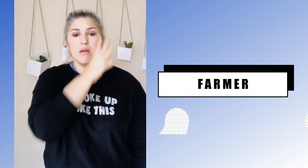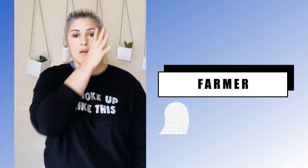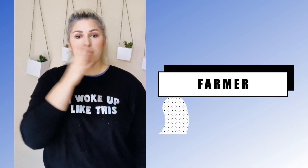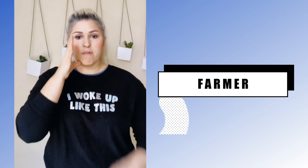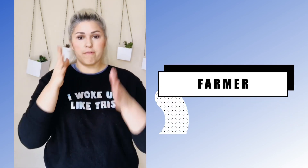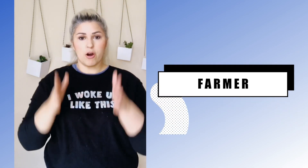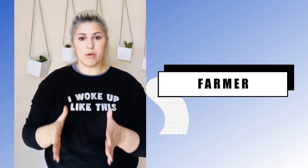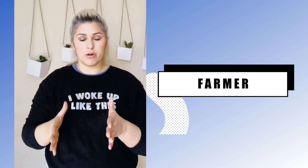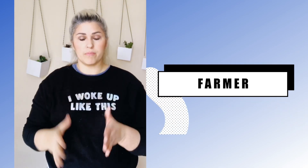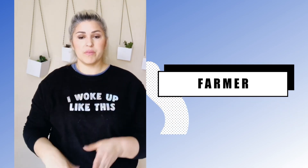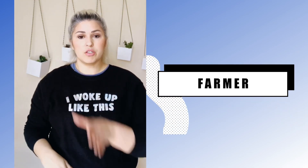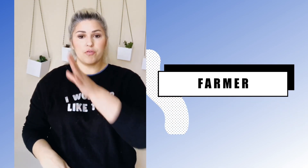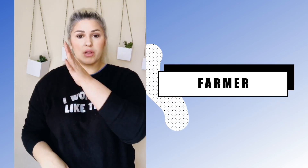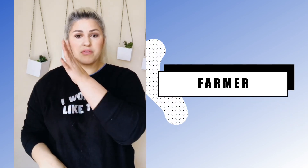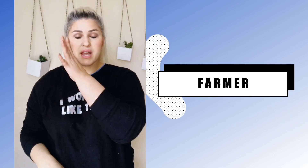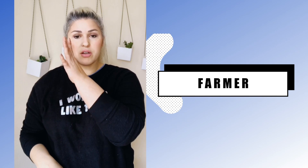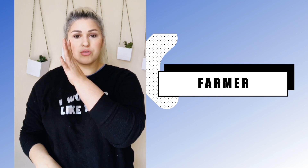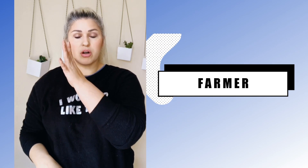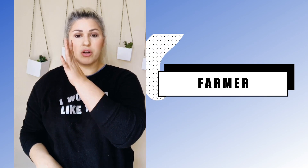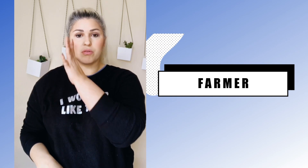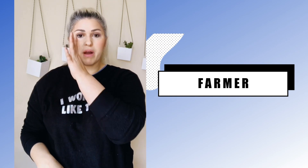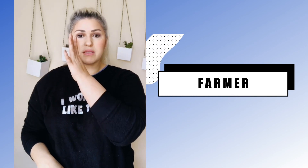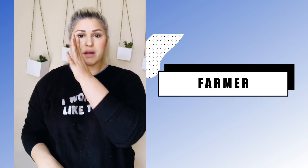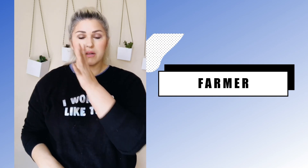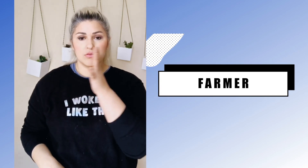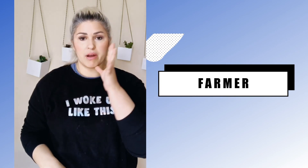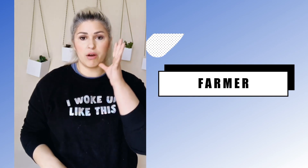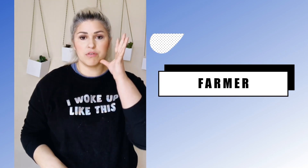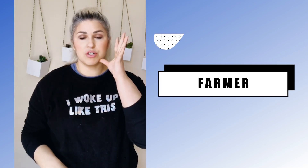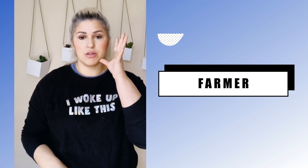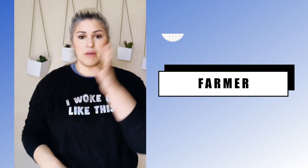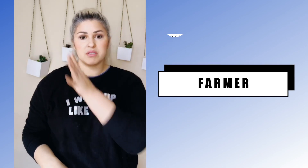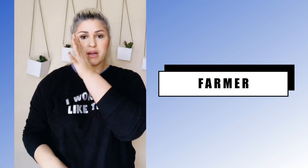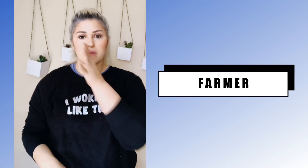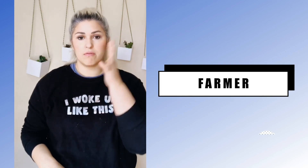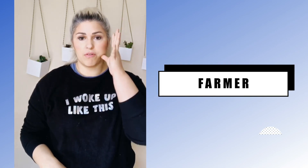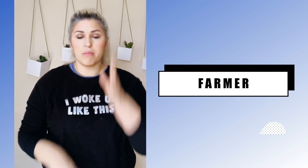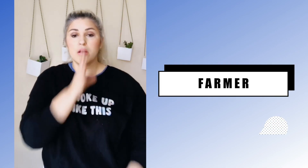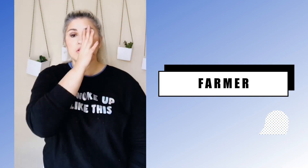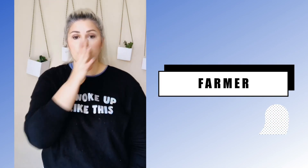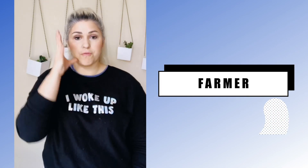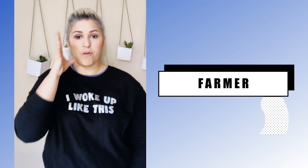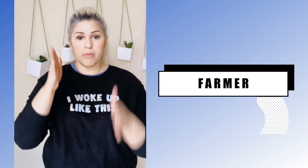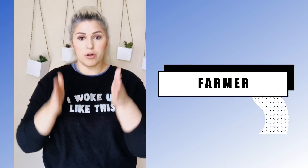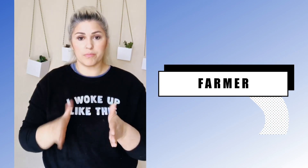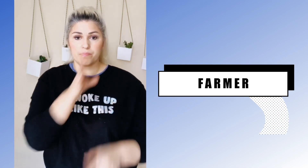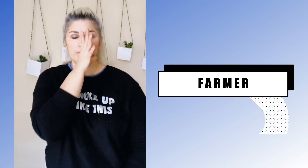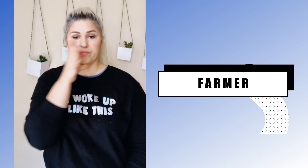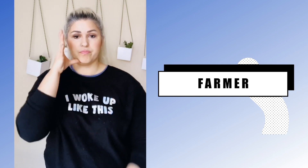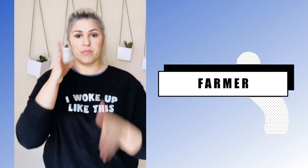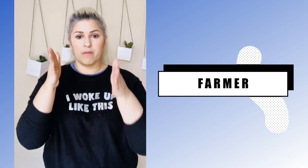farm, farmer. So if you're left-handed, you start on your right side and drag over to your left side. So